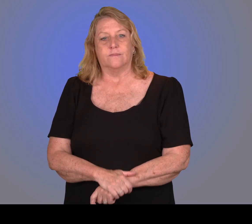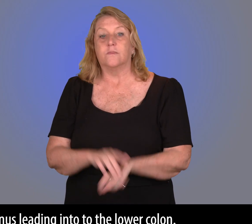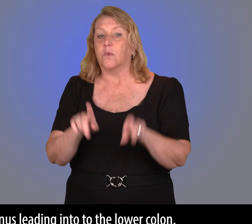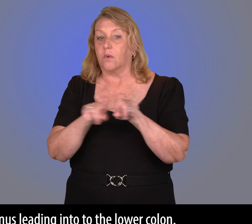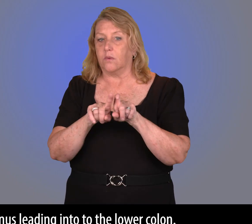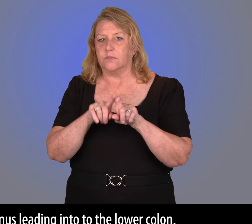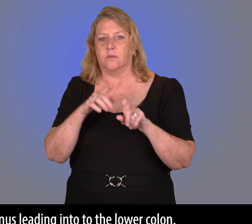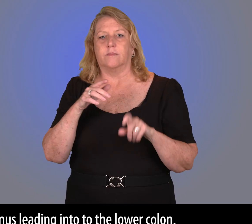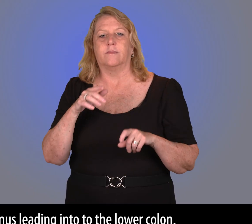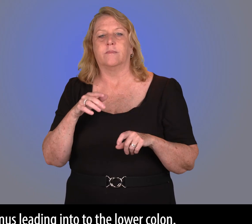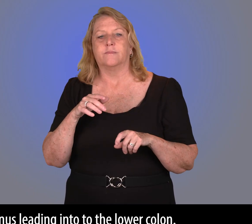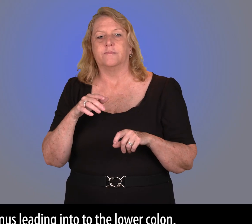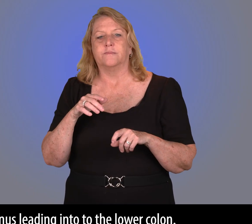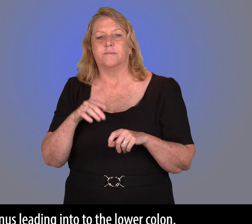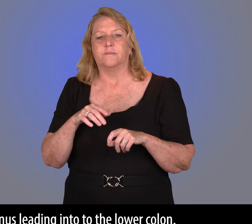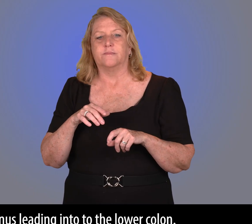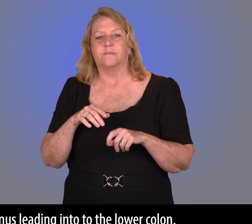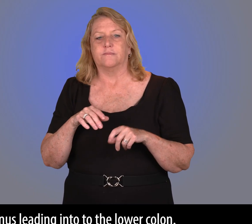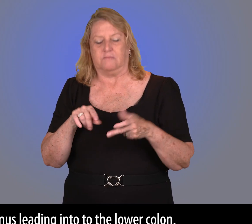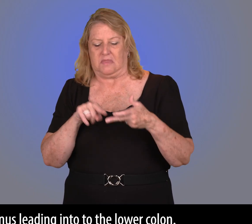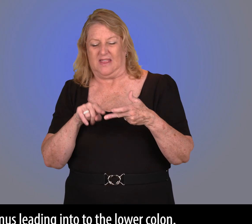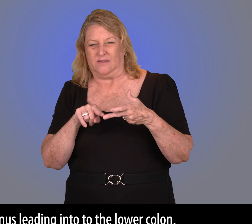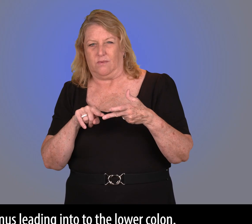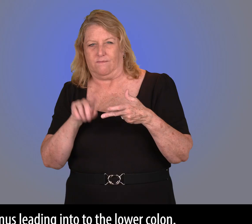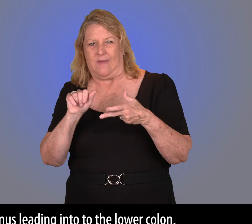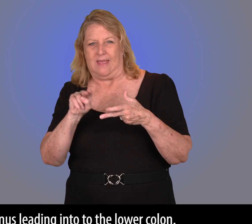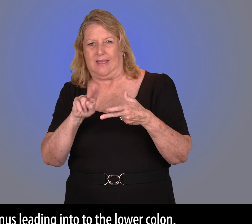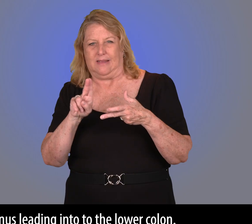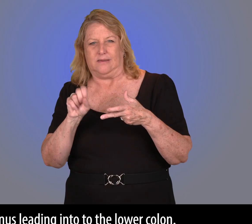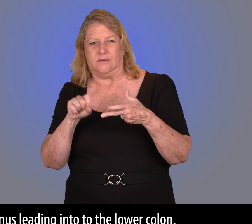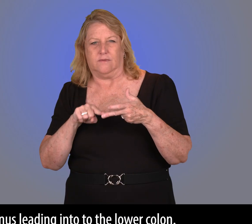Also see the anus leading into the lower colon.